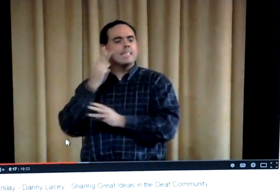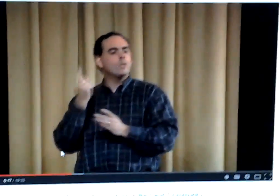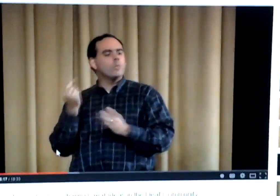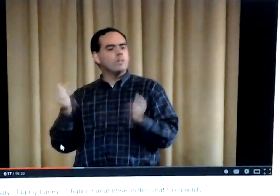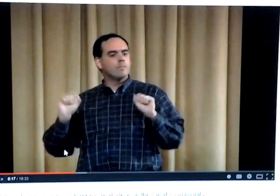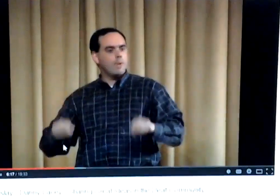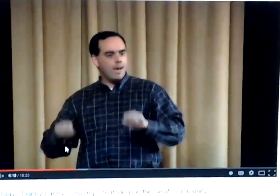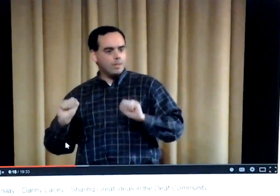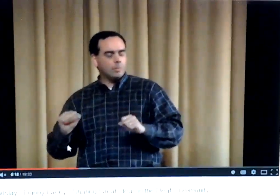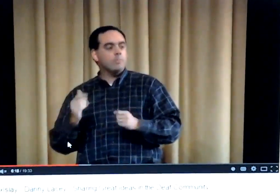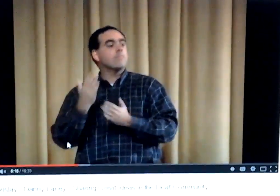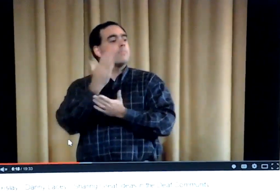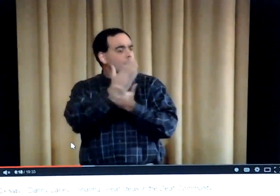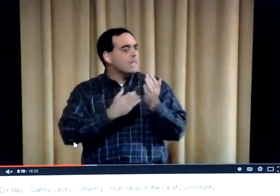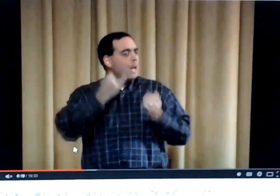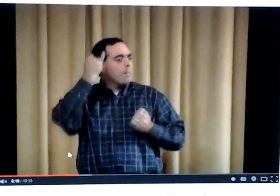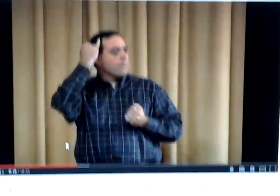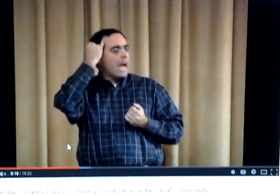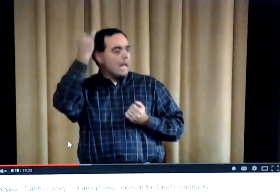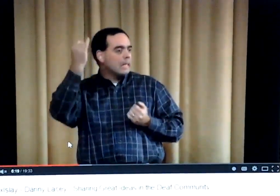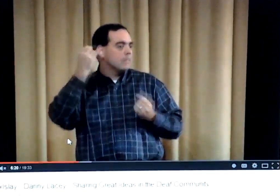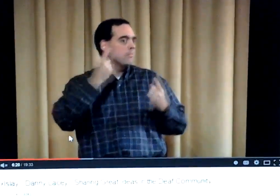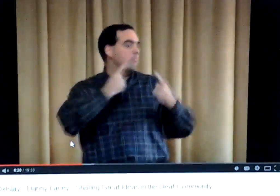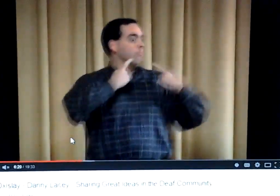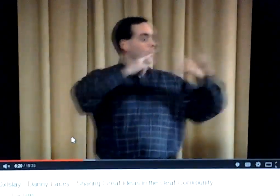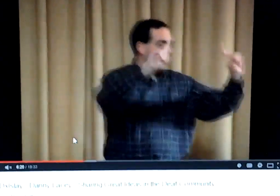And apply it to the real world. And how to make it possible.